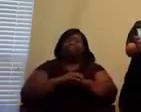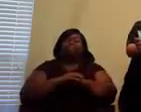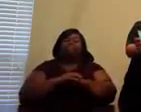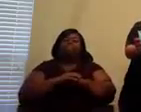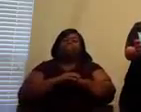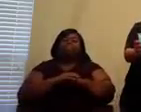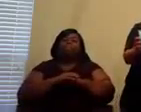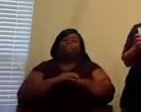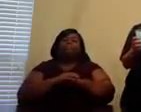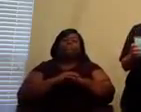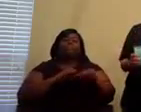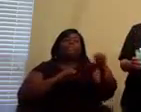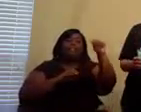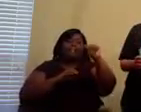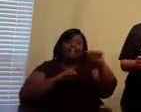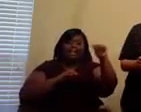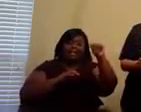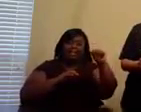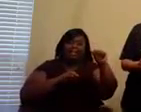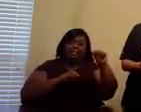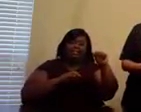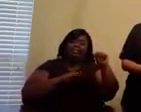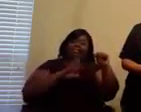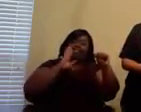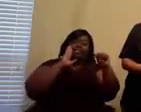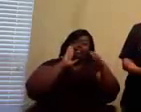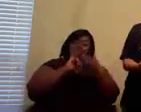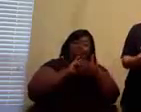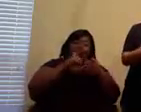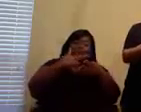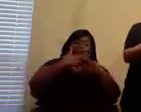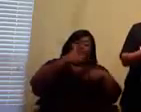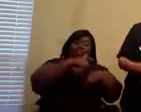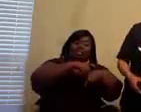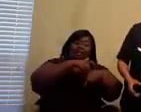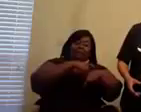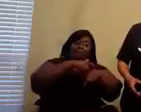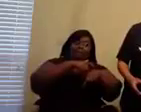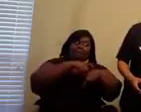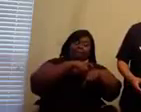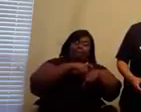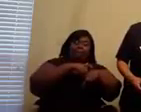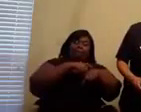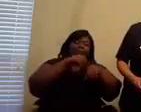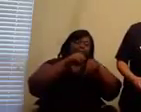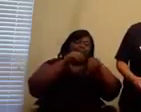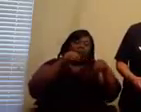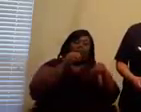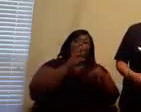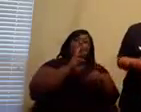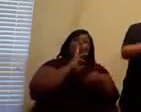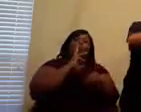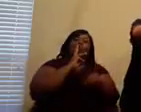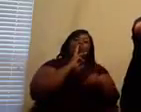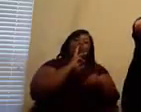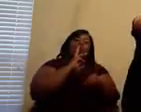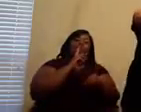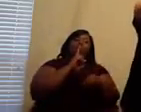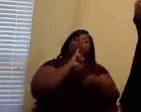Exhibit A, which has been sitting less time than Exhibit B, have no fluid, no